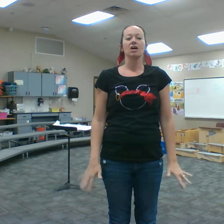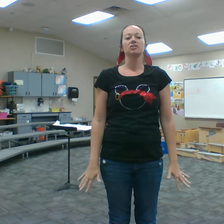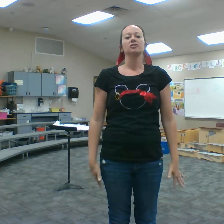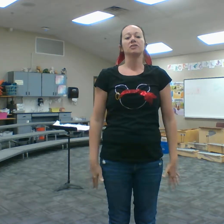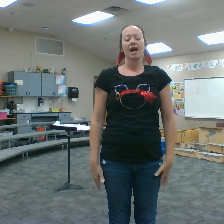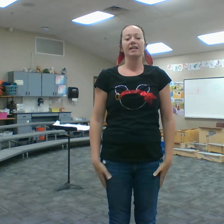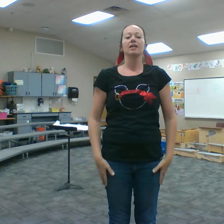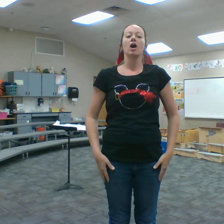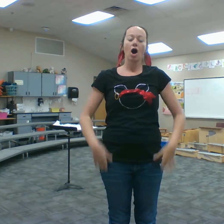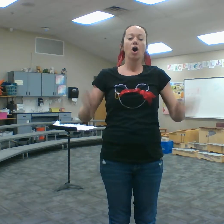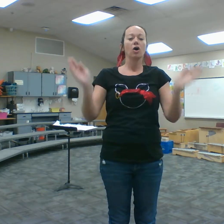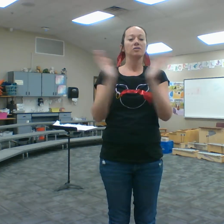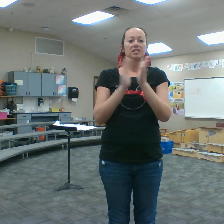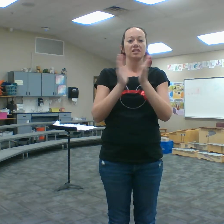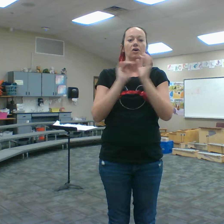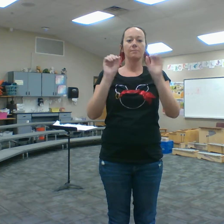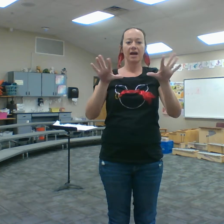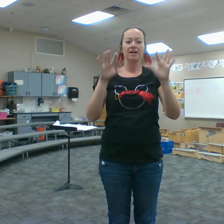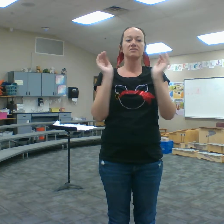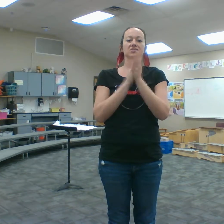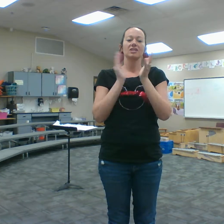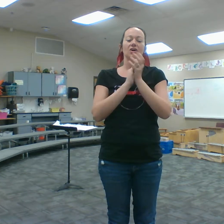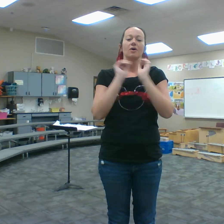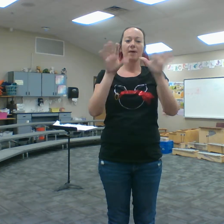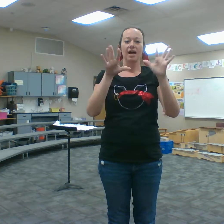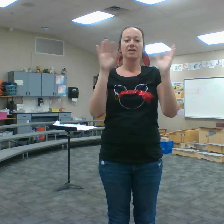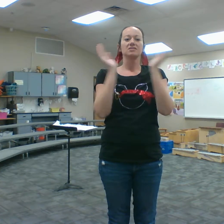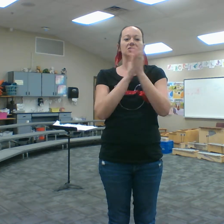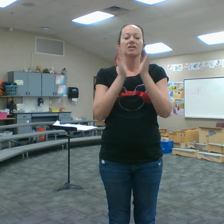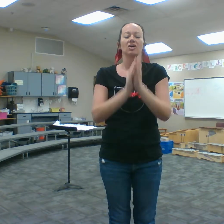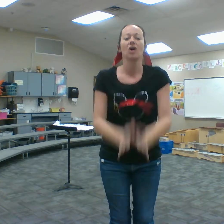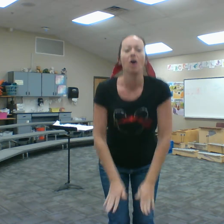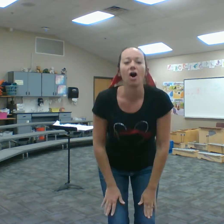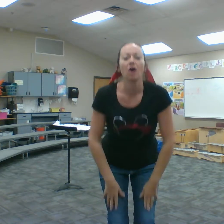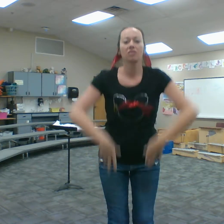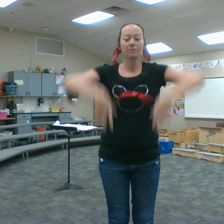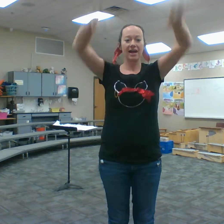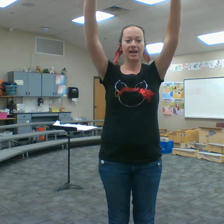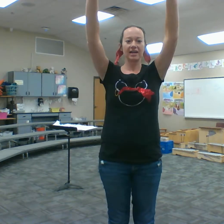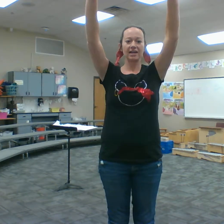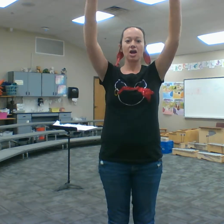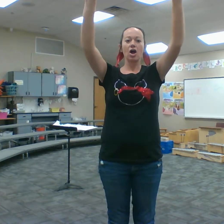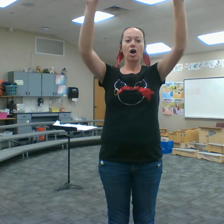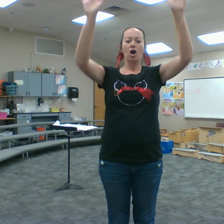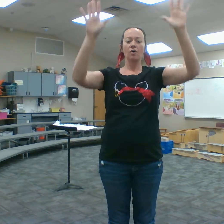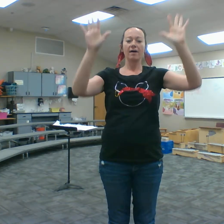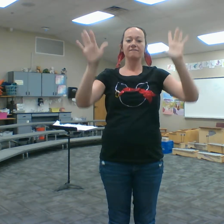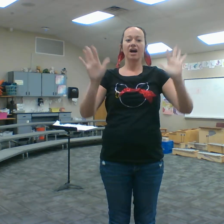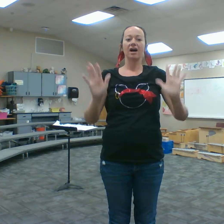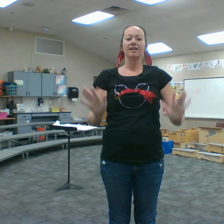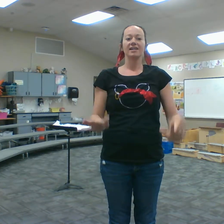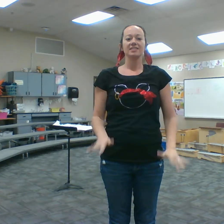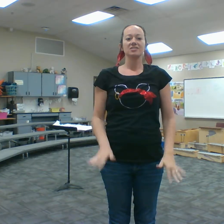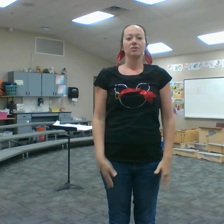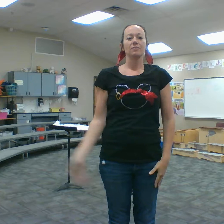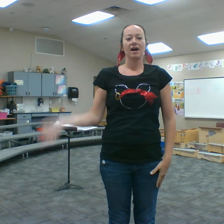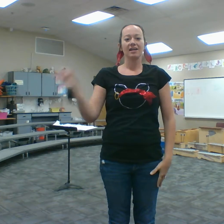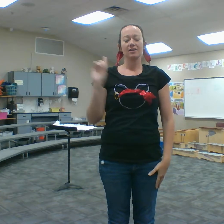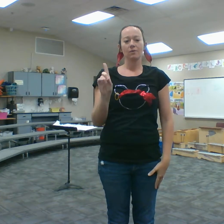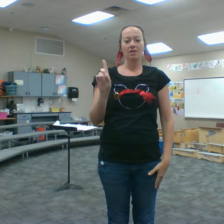well tonight. Oh, jingle bells, jingle bells, jingle hall hooray, Oh, what fun it is to ride and a one